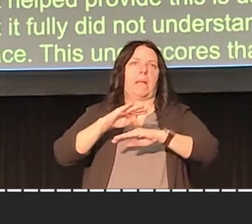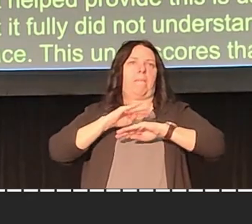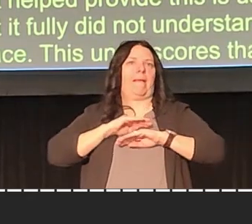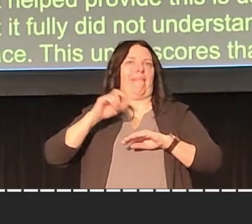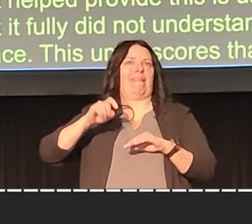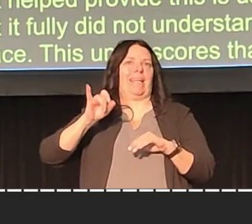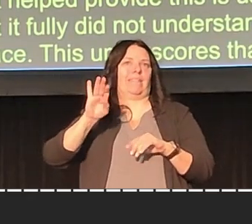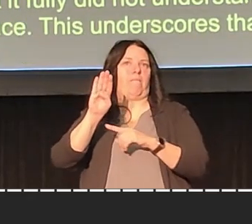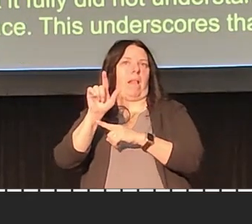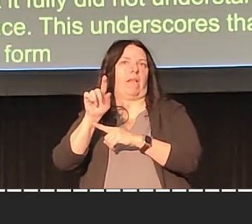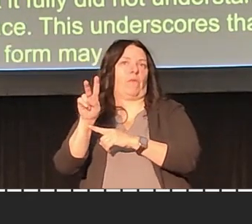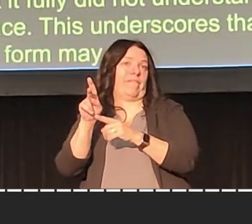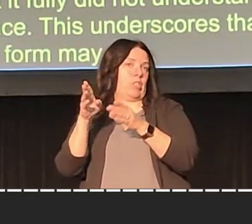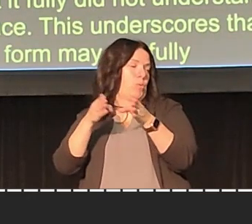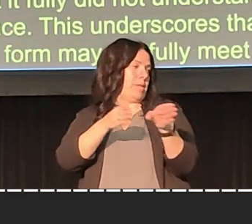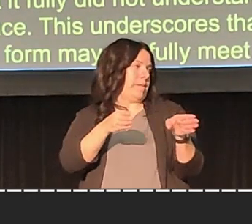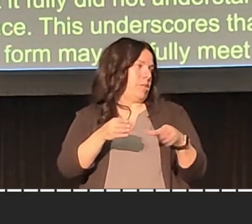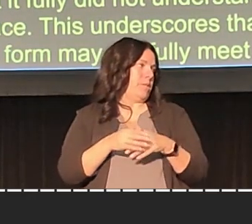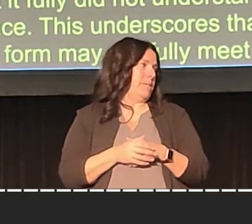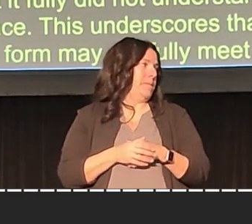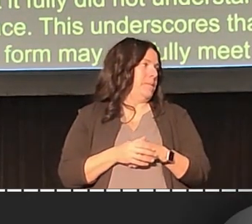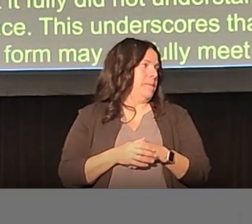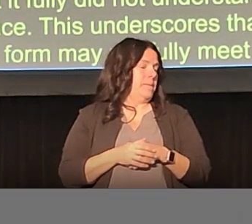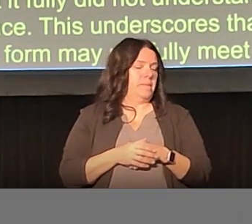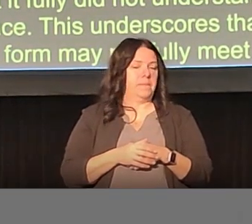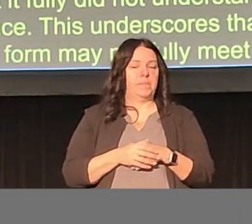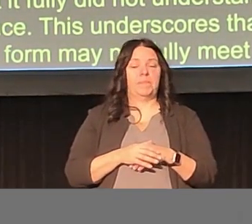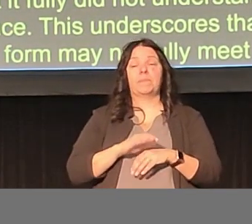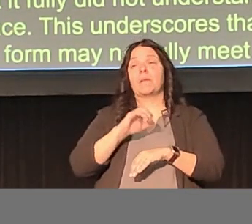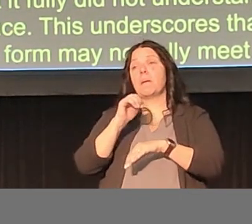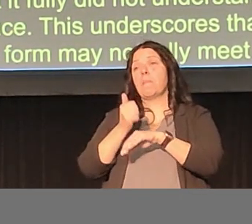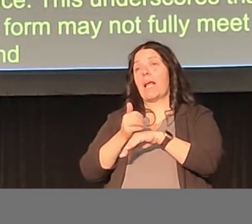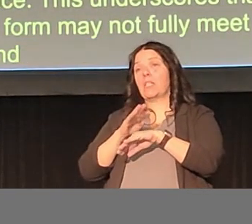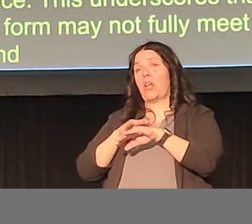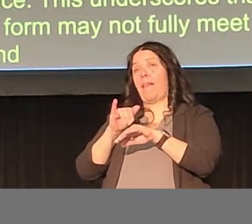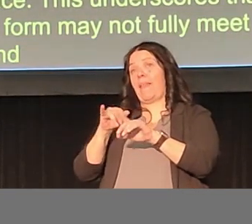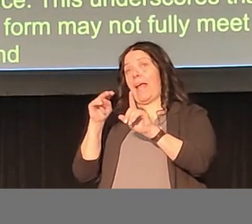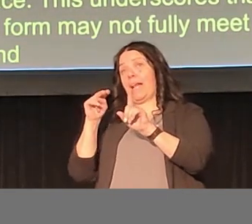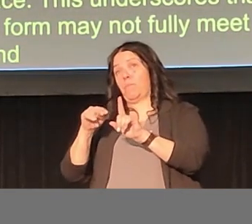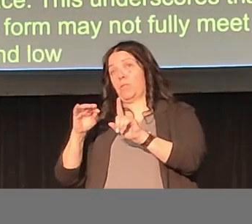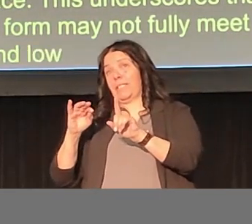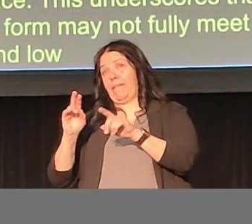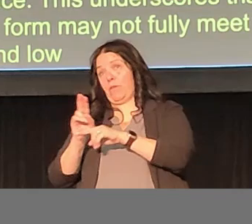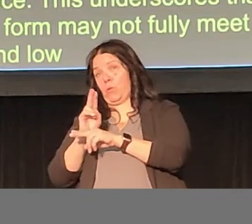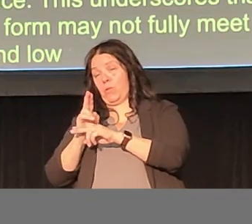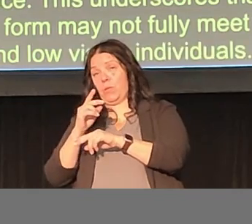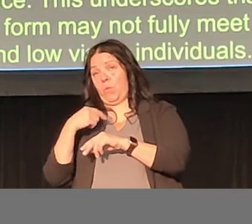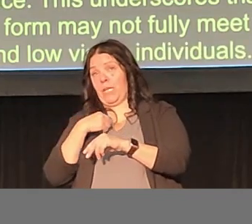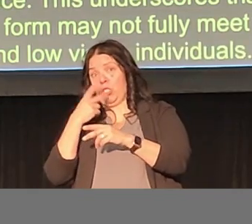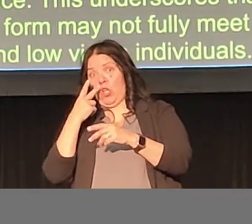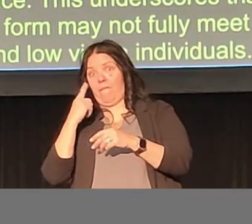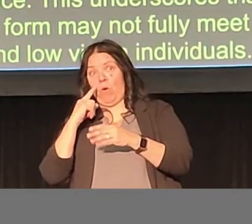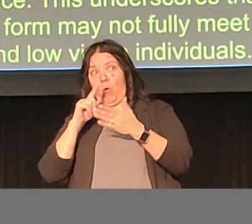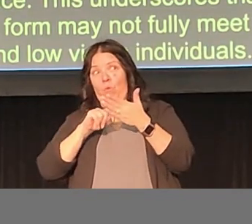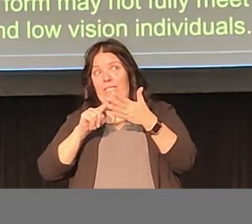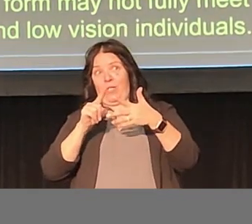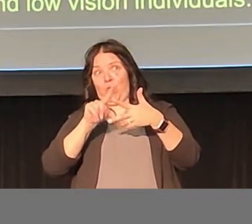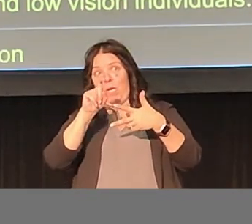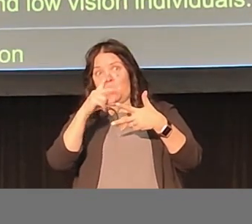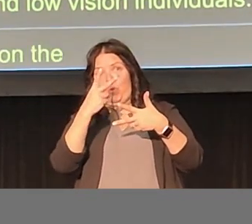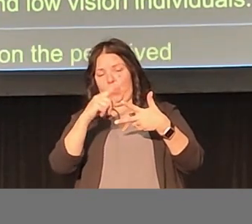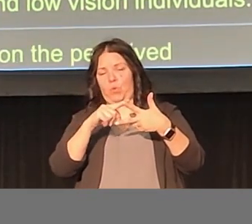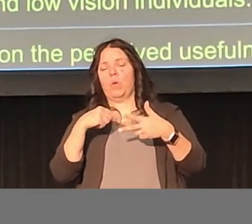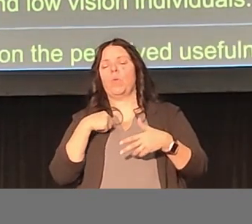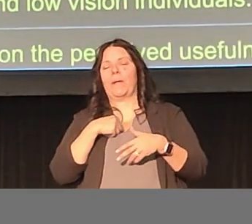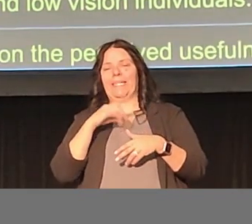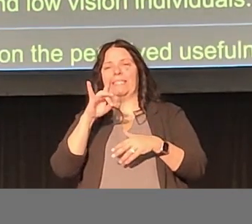vision individuals. So based on the perceived usefulness, as we saw for research question 2, we